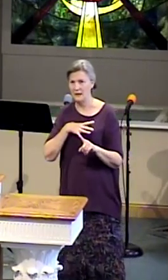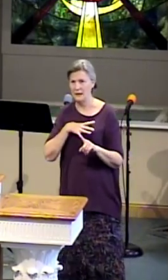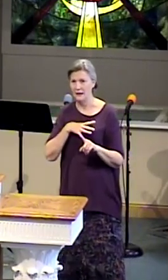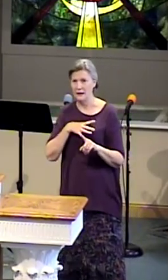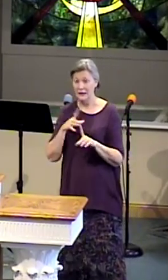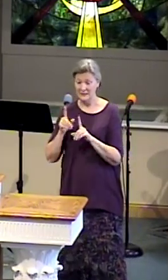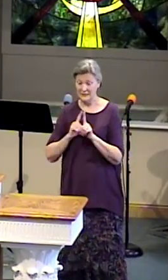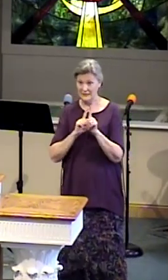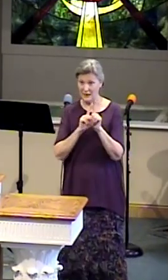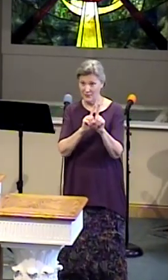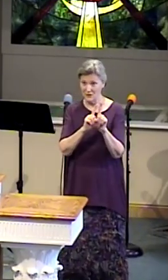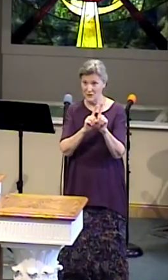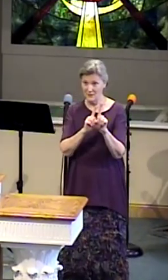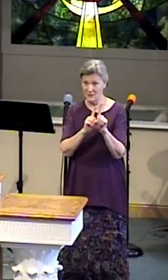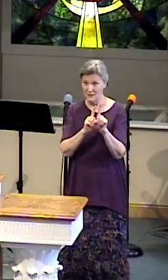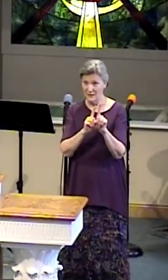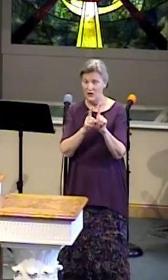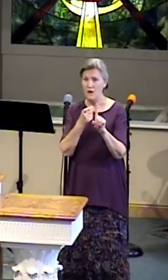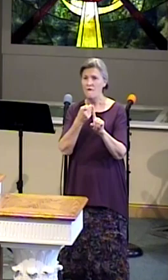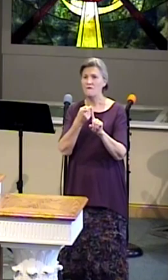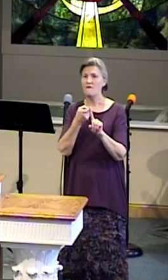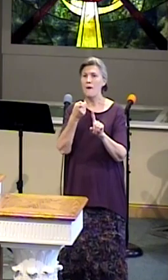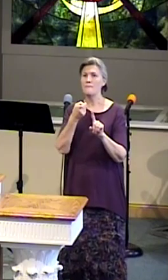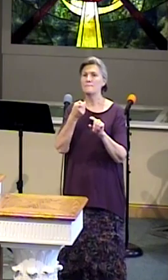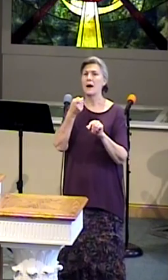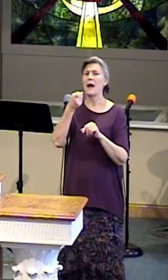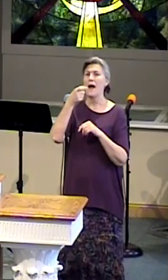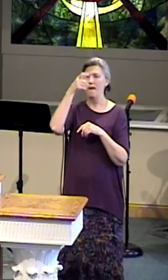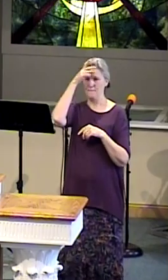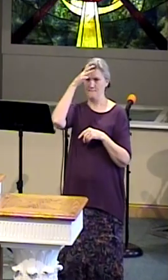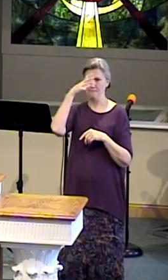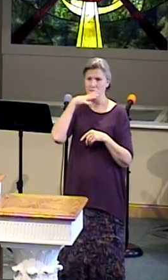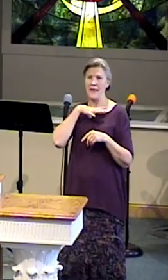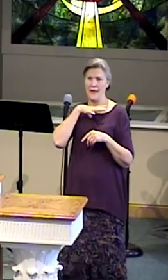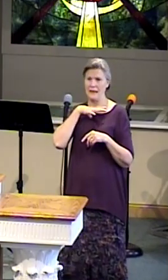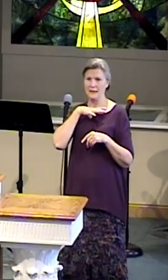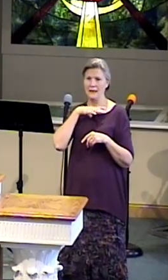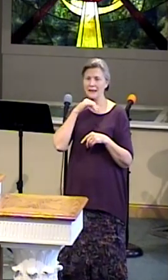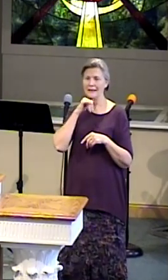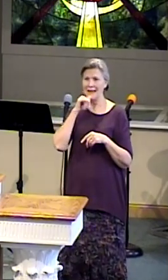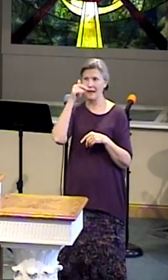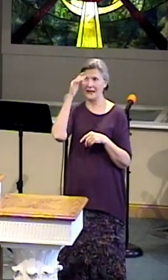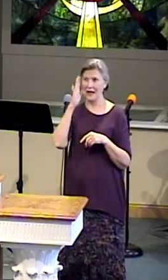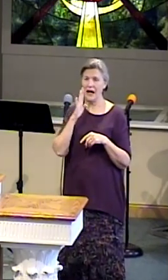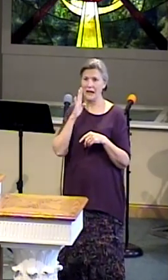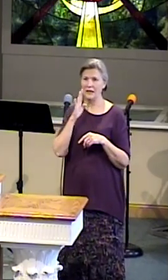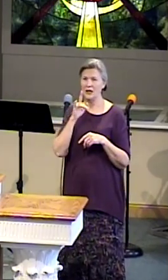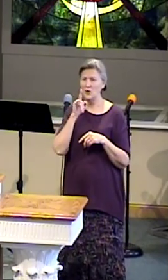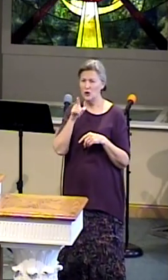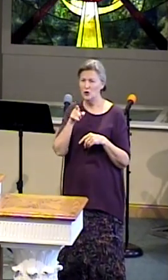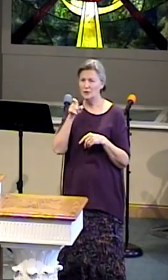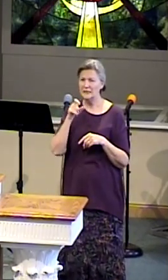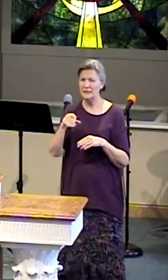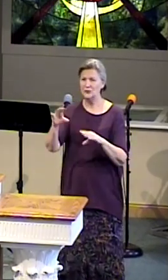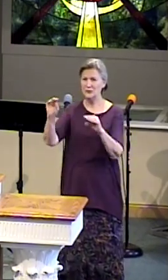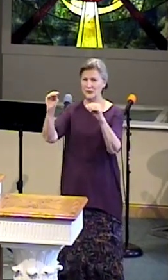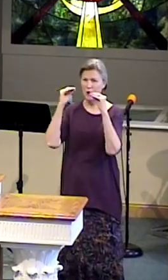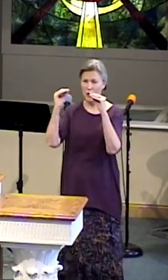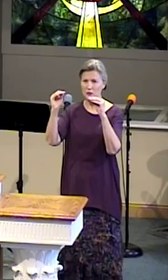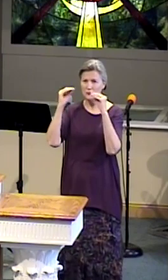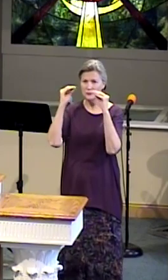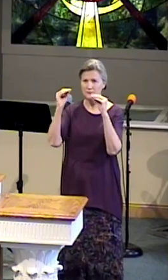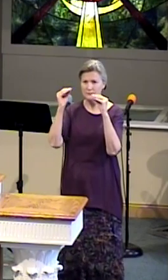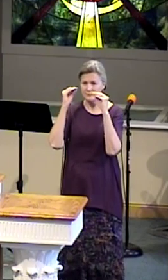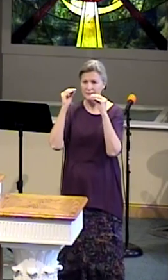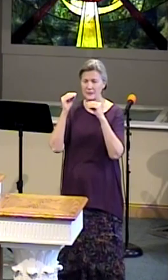from God. It comes from man. A man will disciple you, and you must disciple.